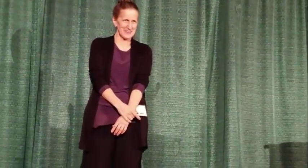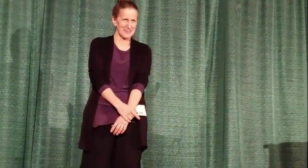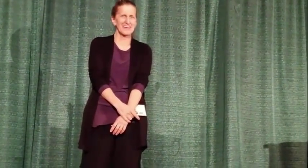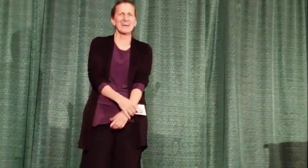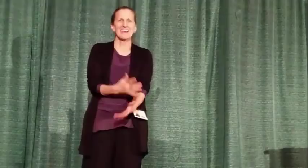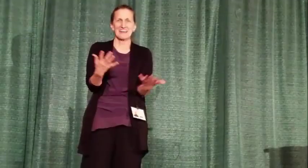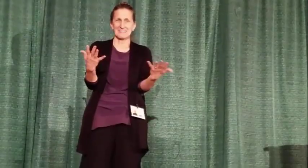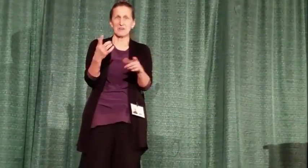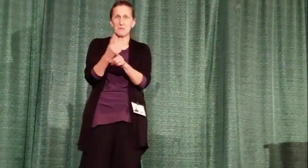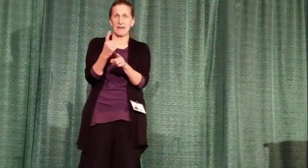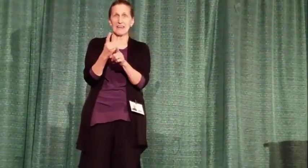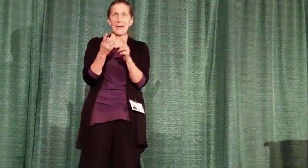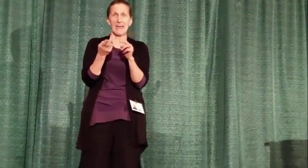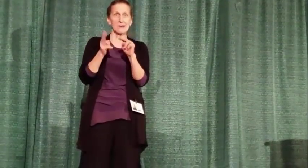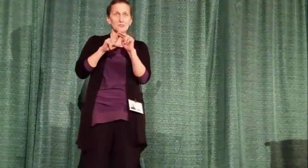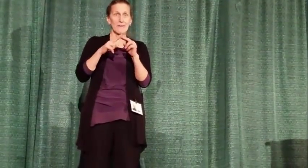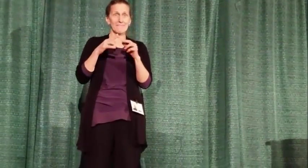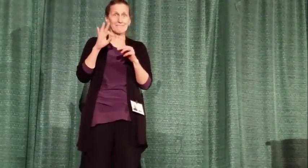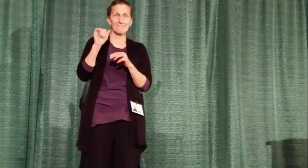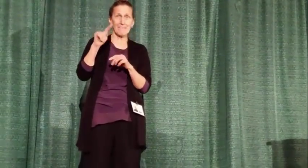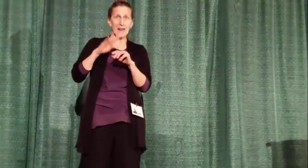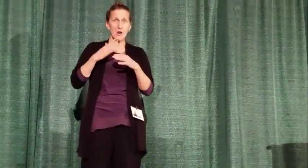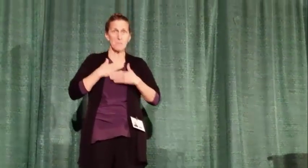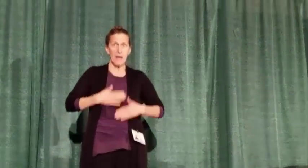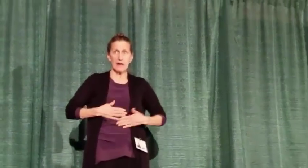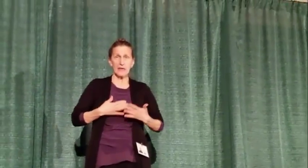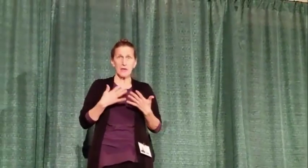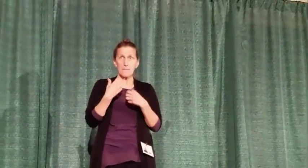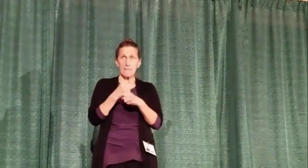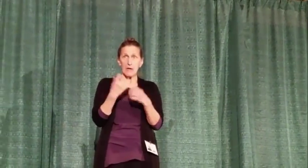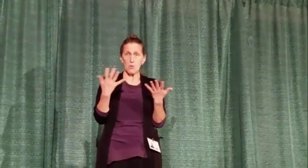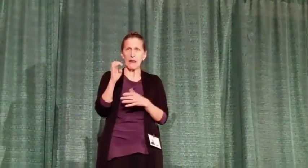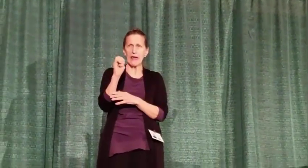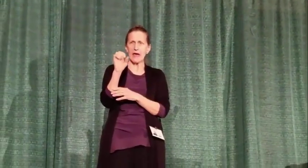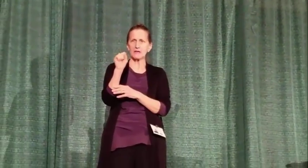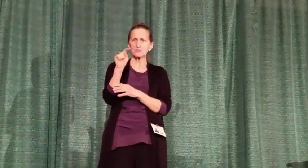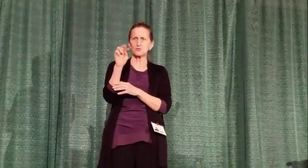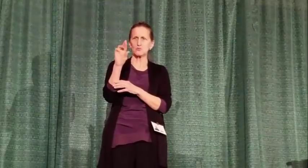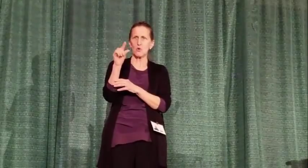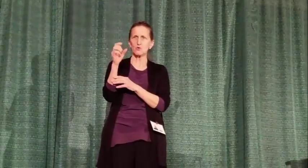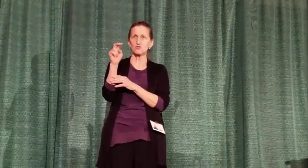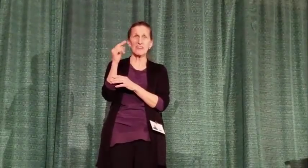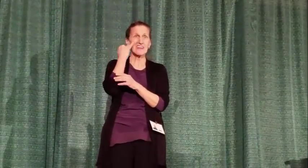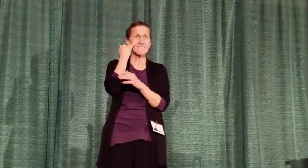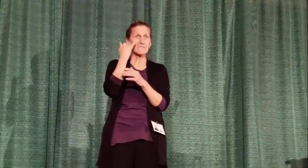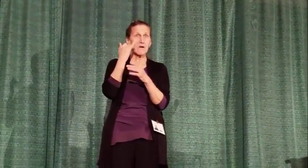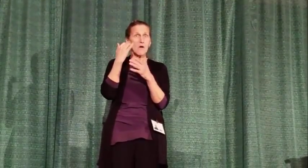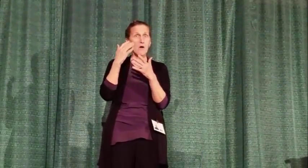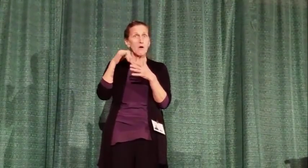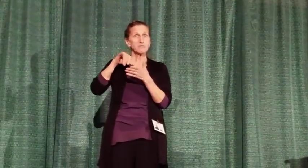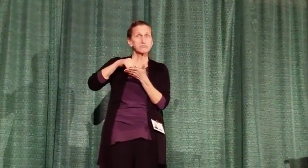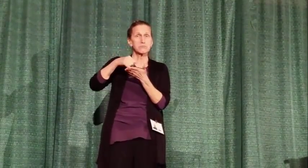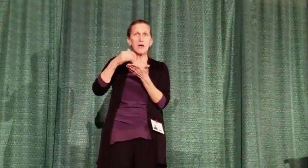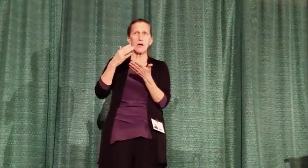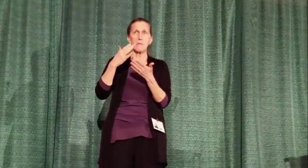That's right. An extra fat on your body produces estrogen. And if you're overweight, you're producing too much